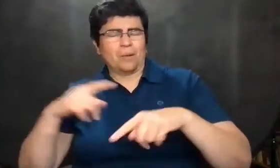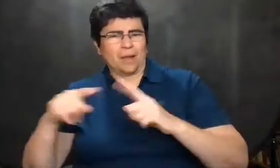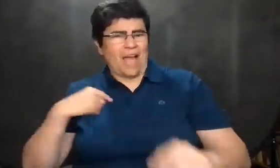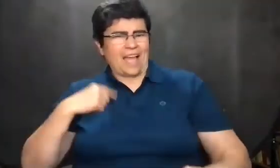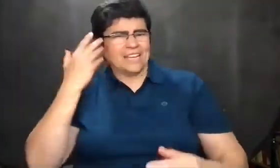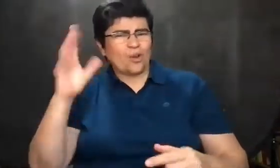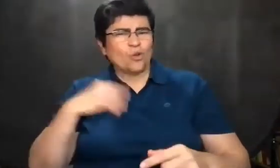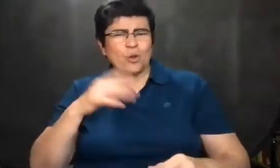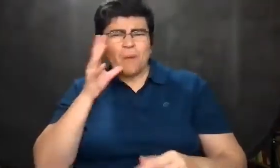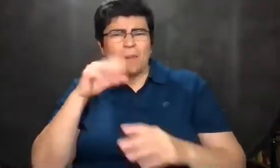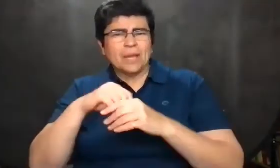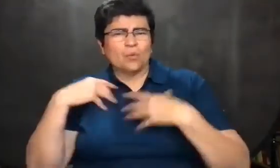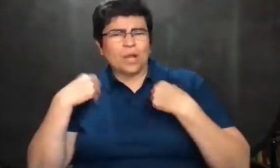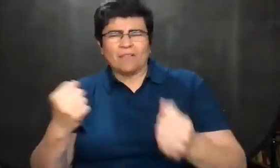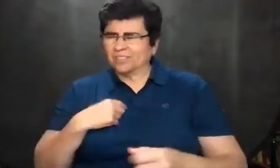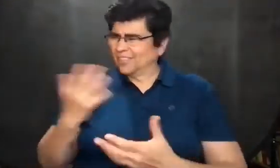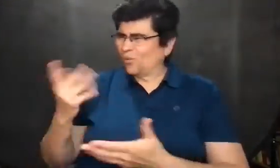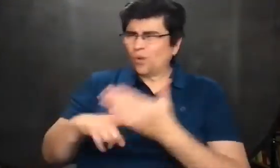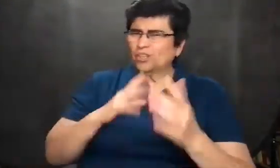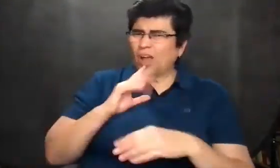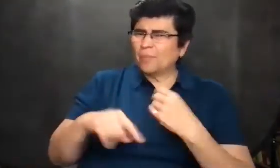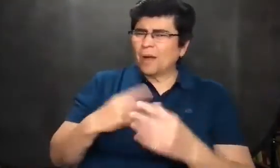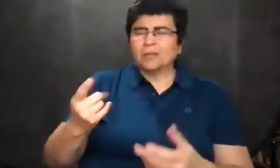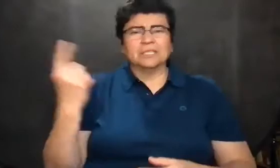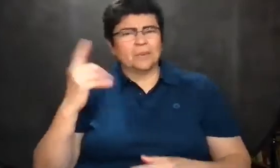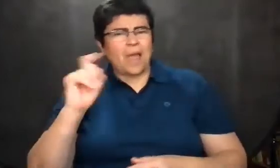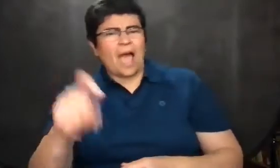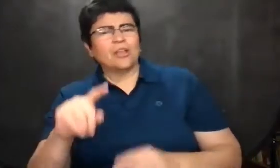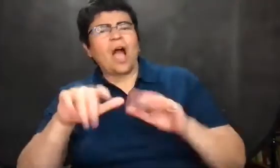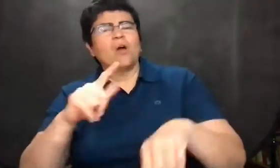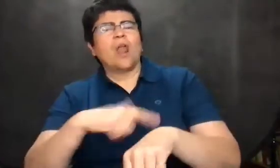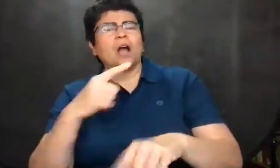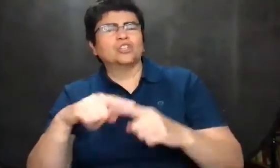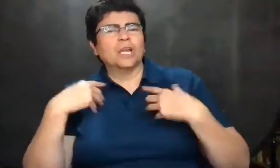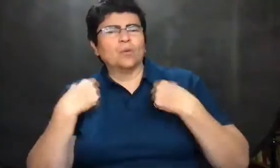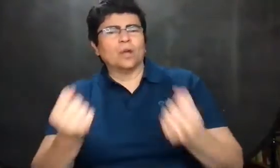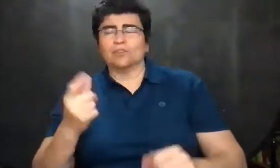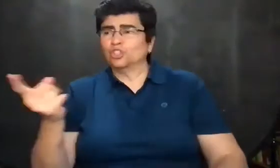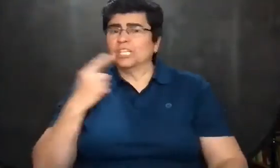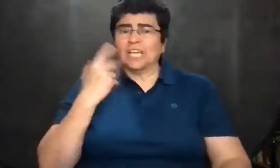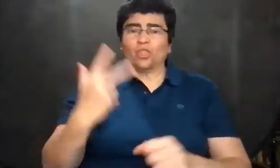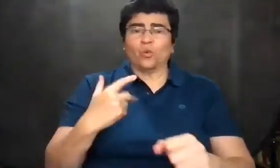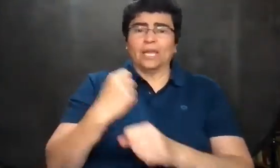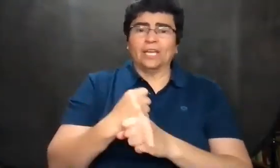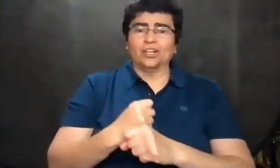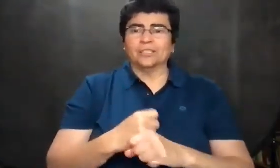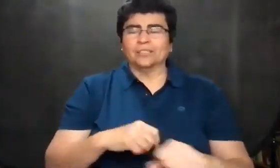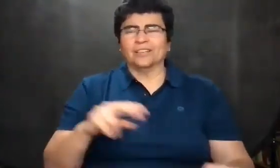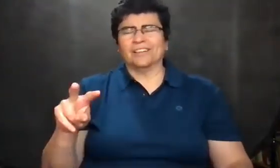was in recovery. And I said, what are you talking about? And they said, well, somebody asked her how long she'd been in recovery. And she said, 3 years. And so I said to her,